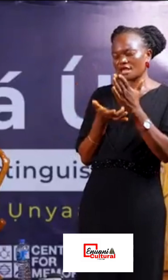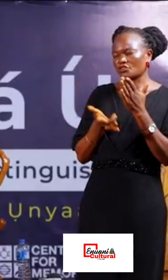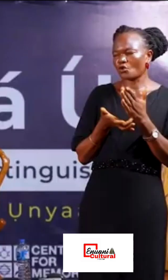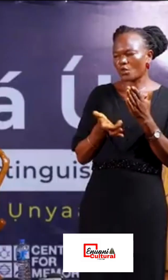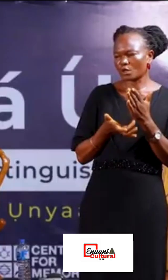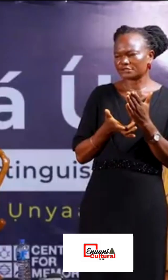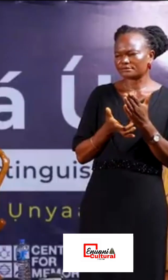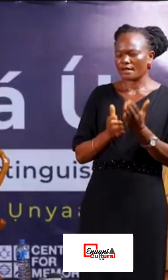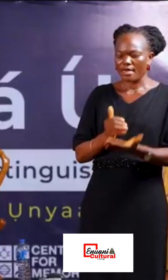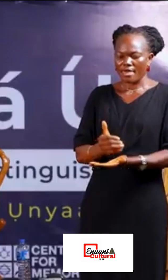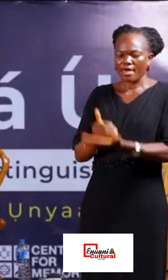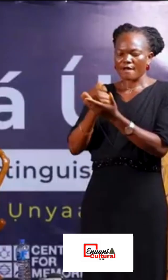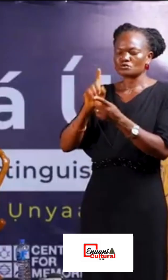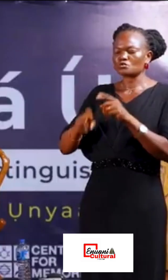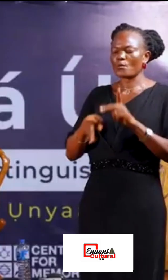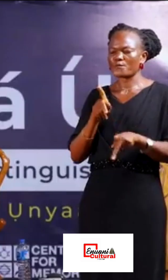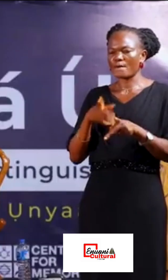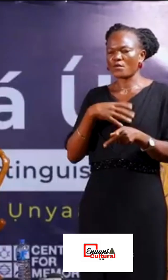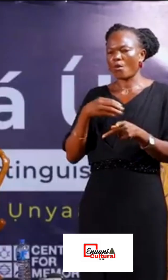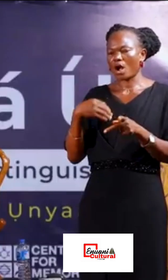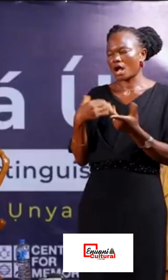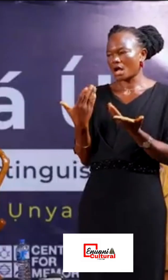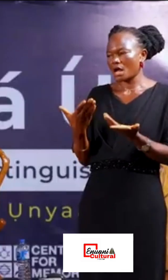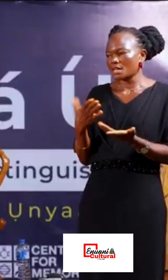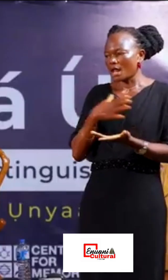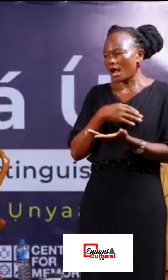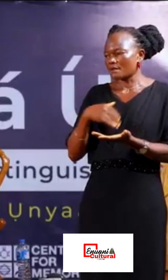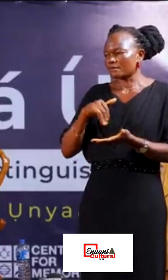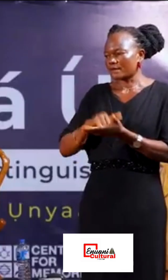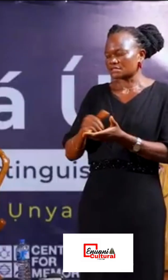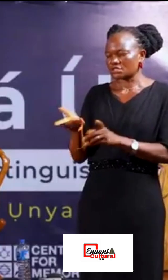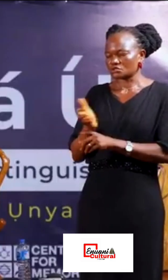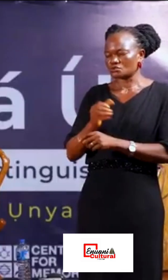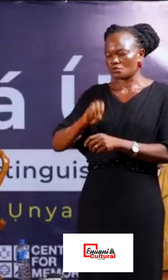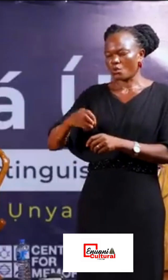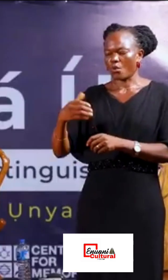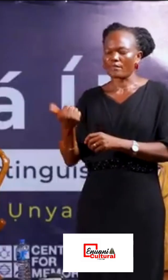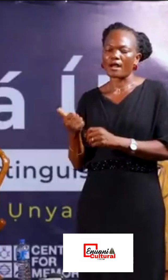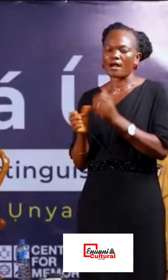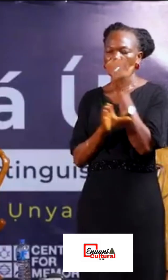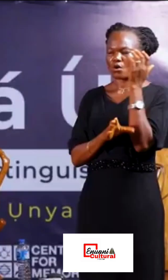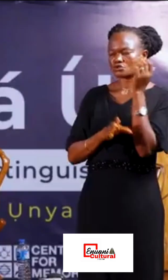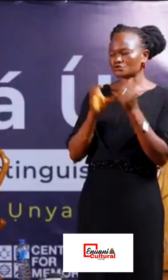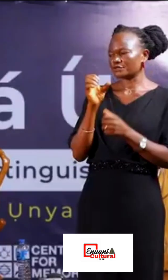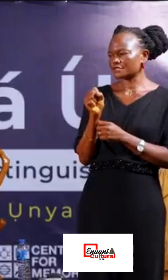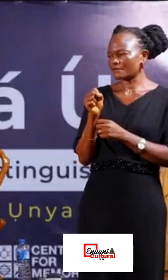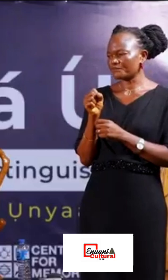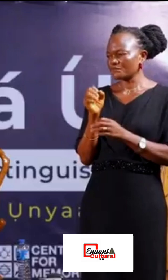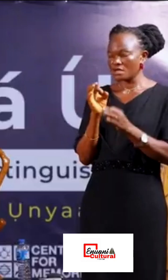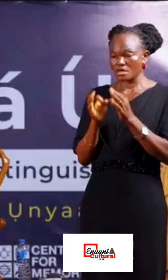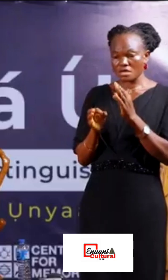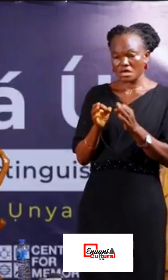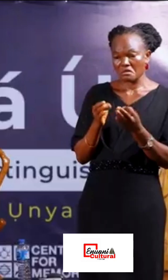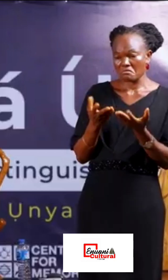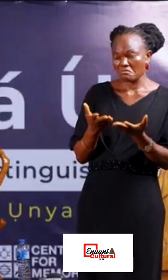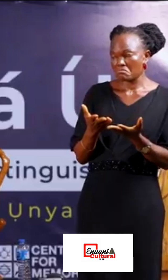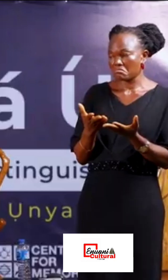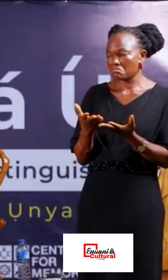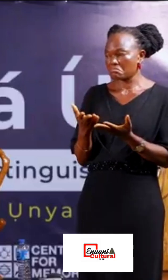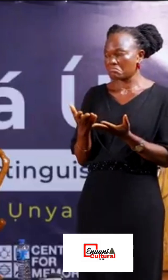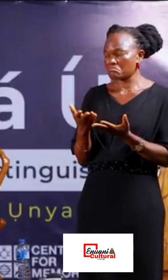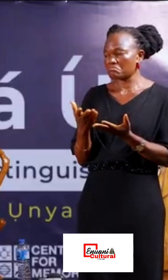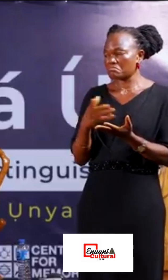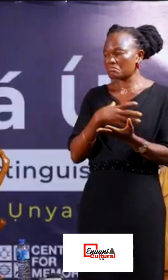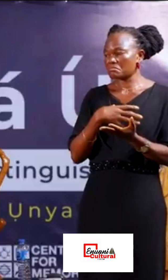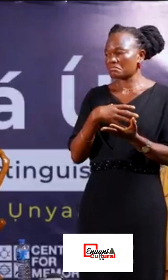technology helped to people and colonize the rest of the subcontinent. If I had mentioned,